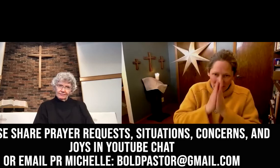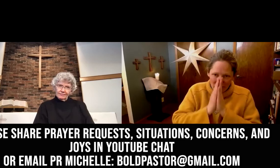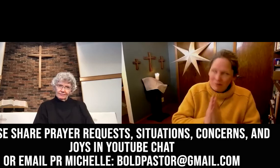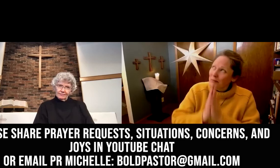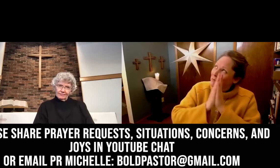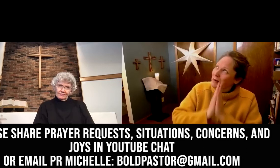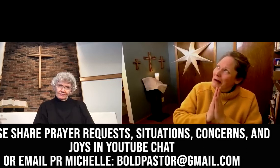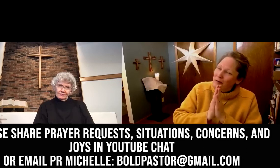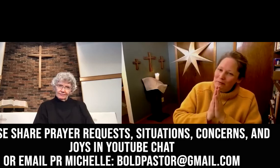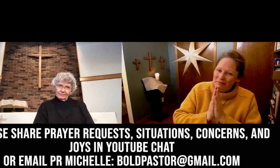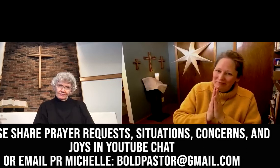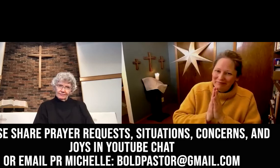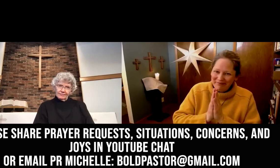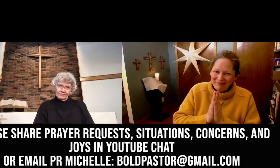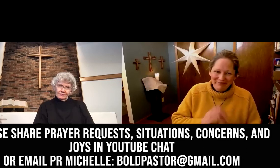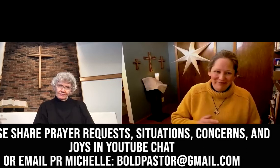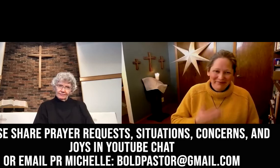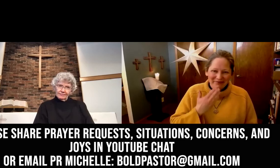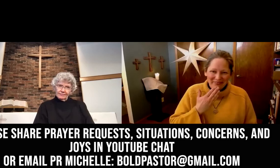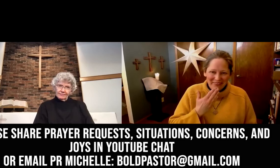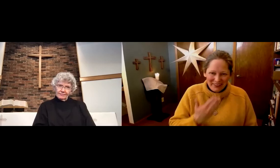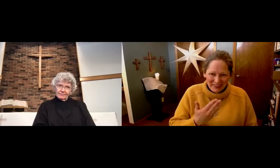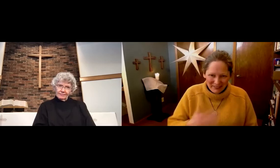And then together, we will pray.